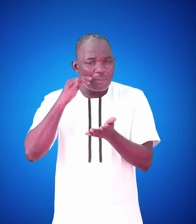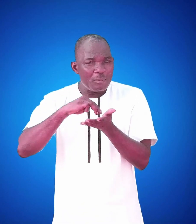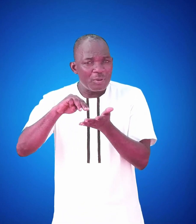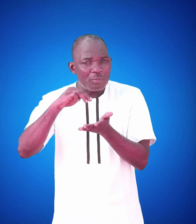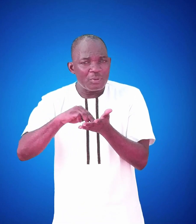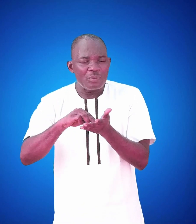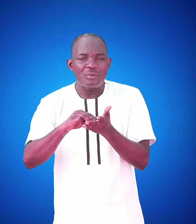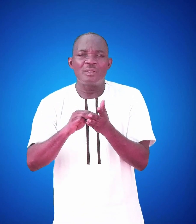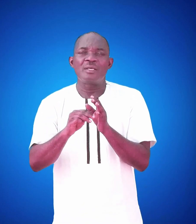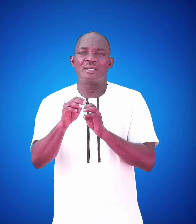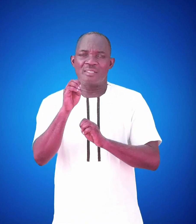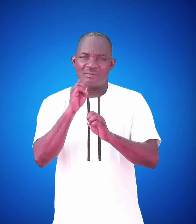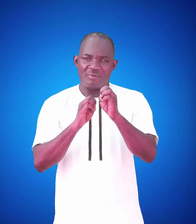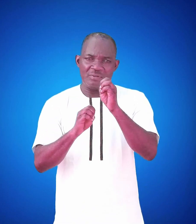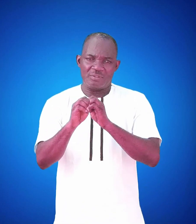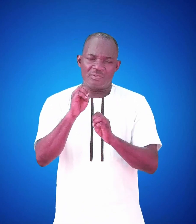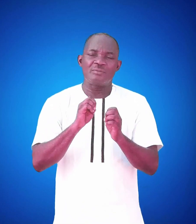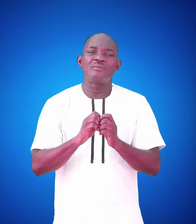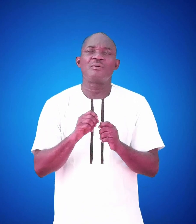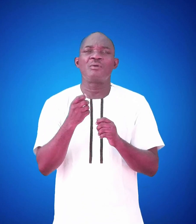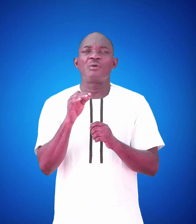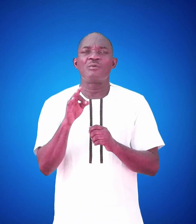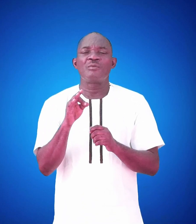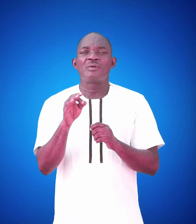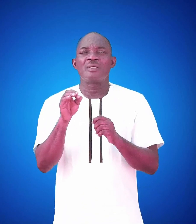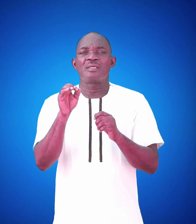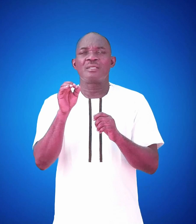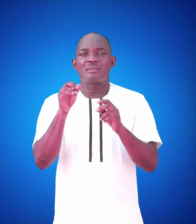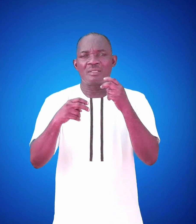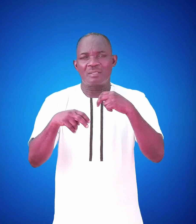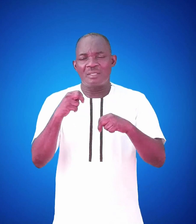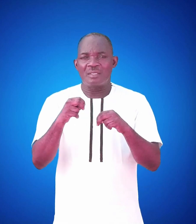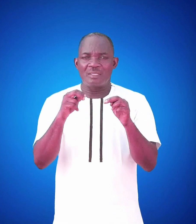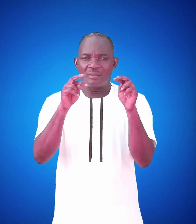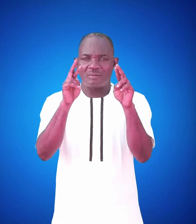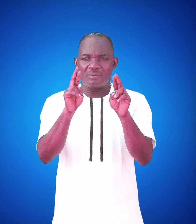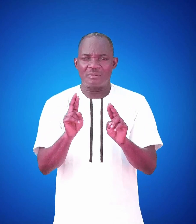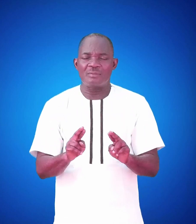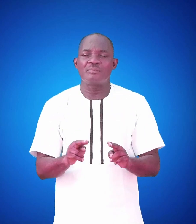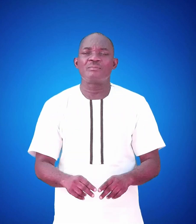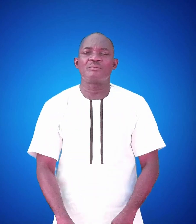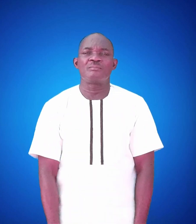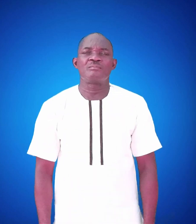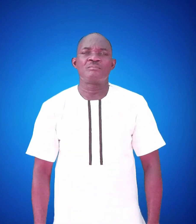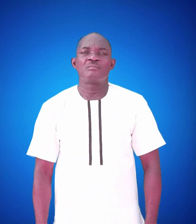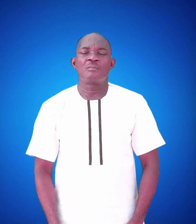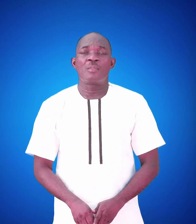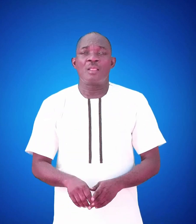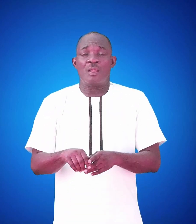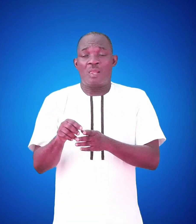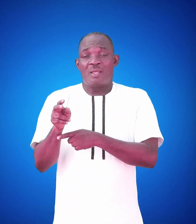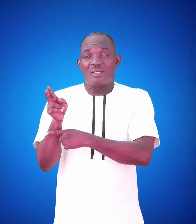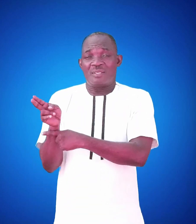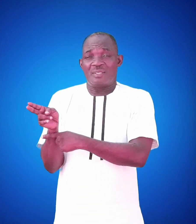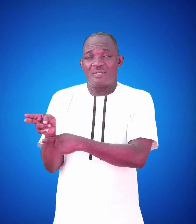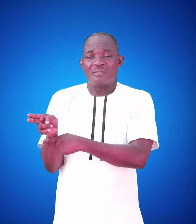Monitoring and evaluation of case outcomes.